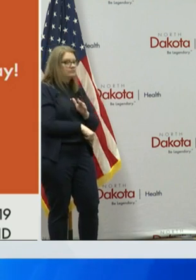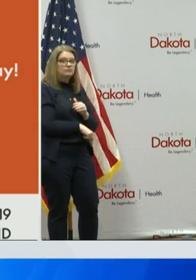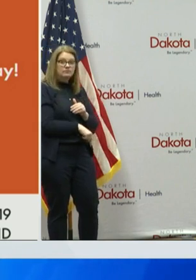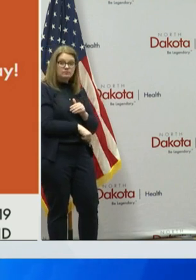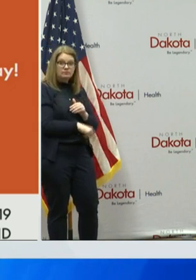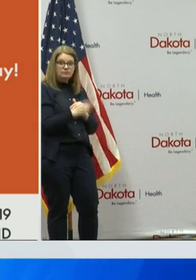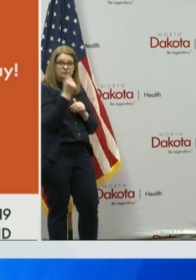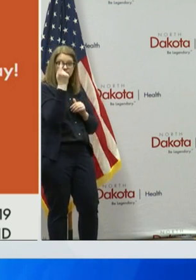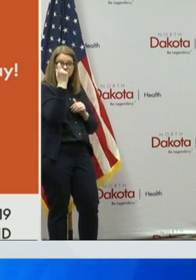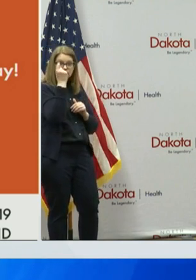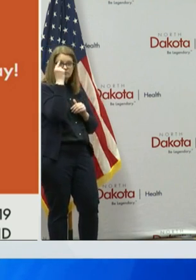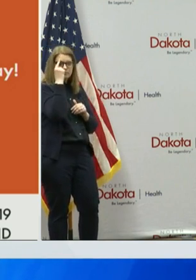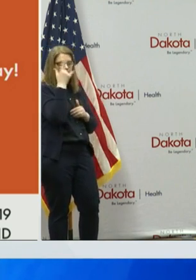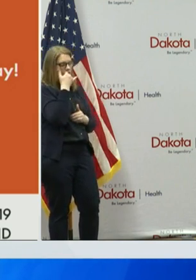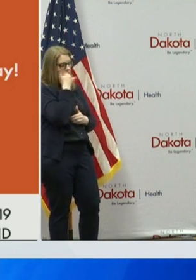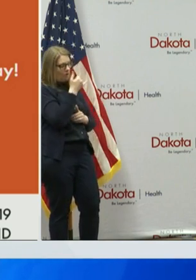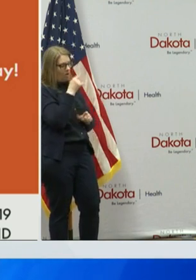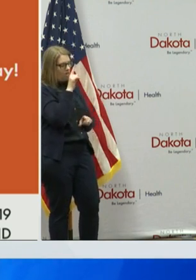take 2 hours.